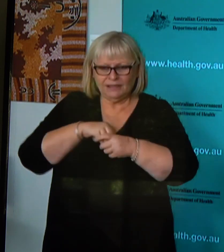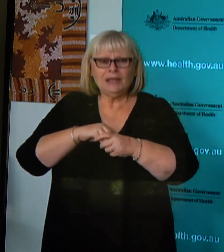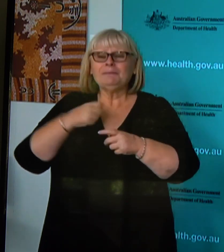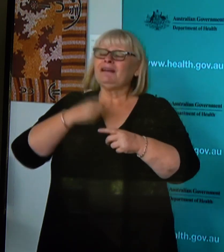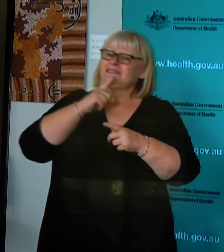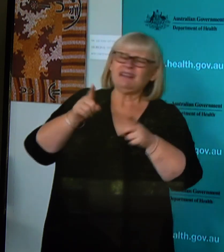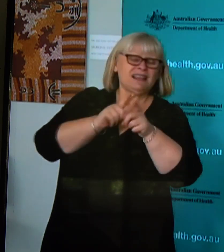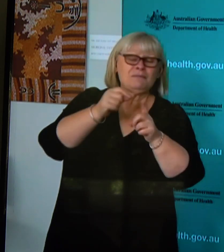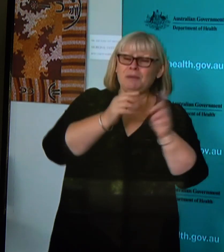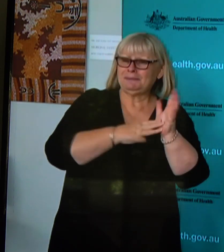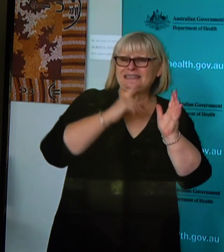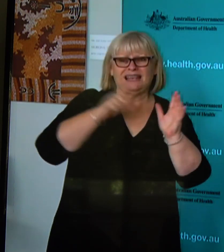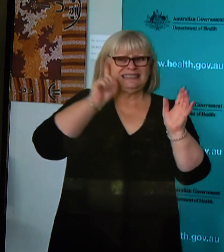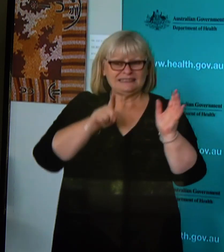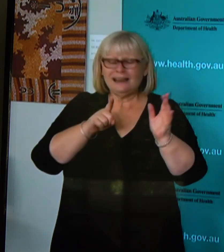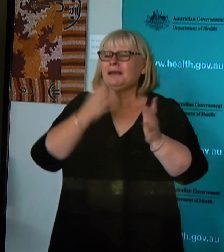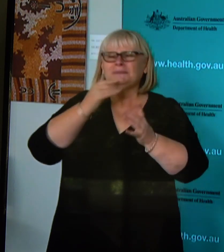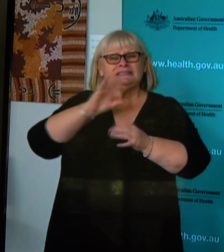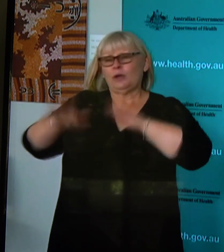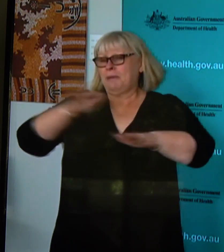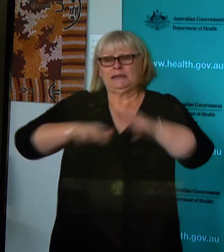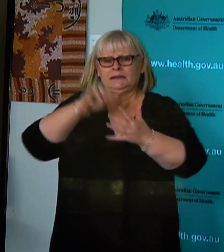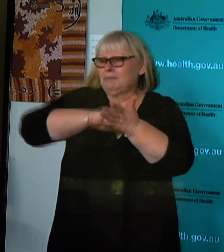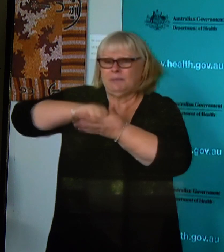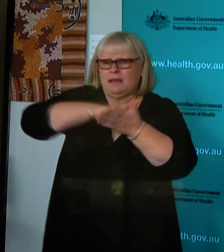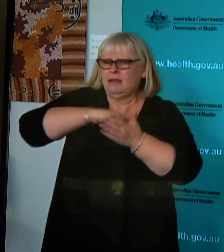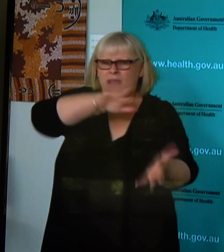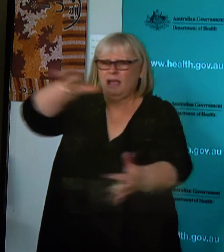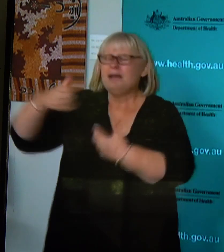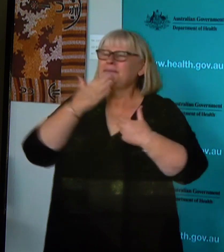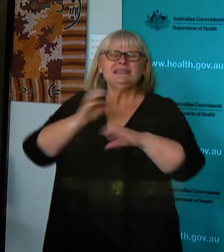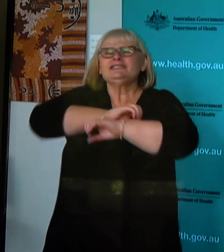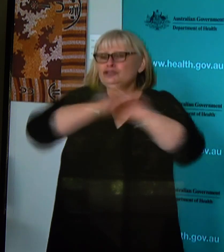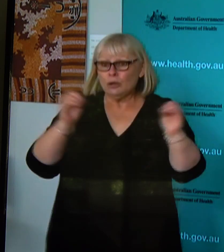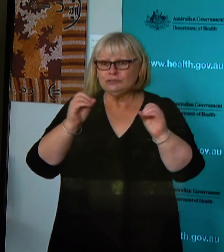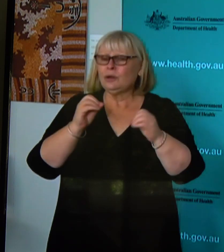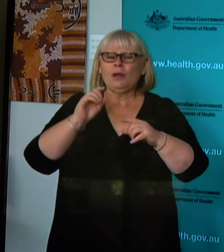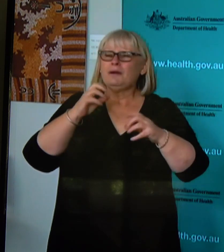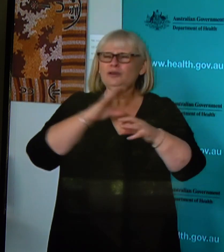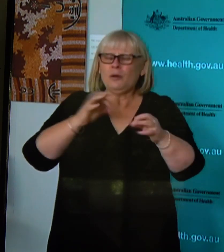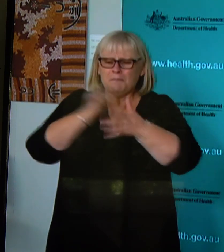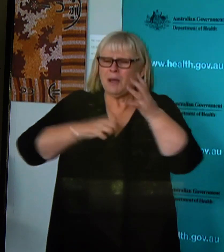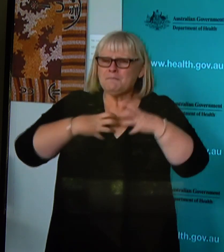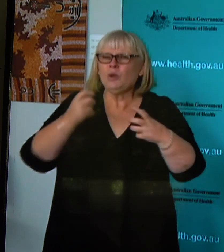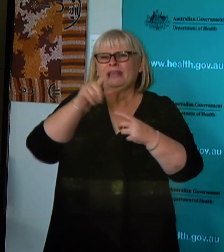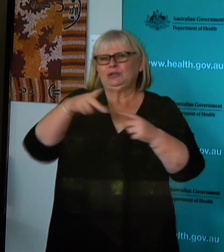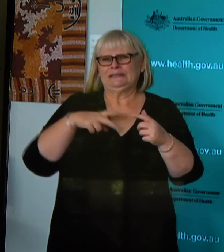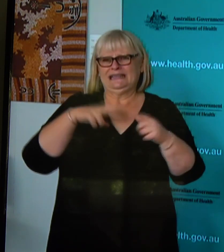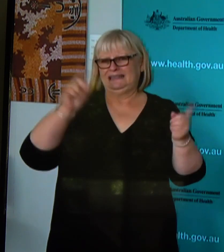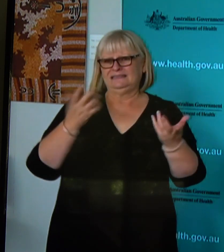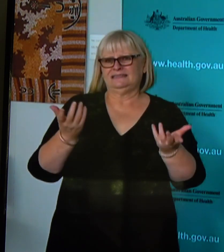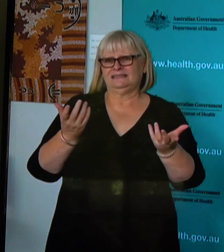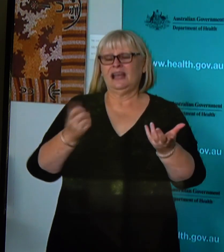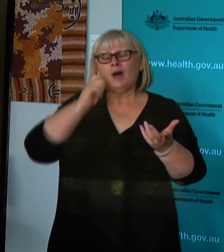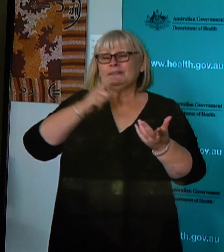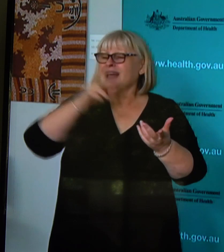as the Prime Minister said yesterday about panic buying, please do not buy more than you need.